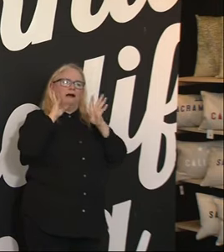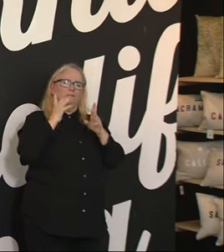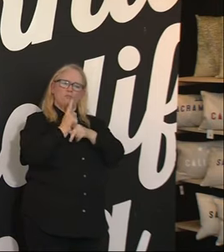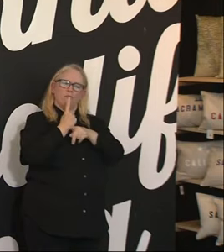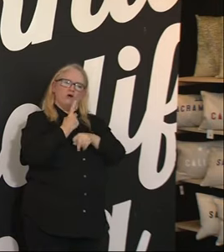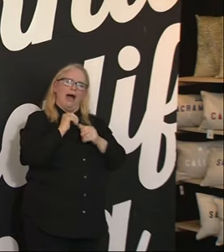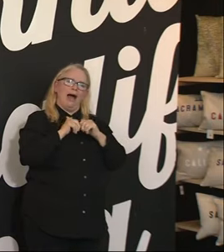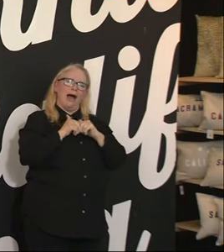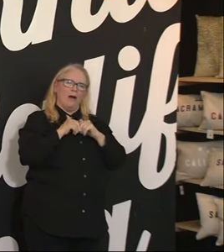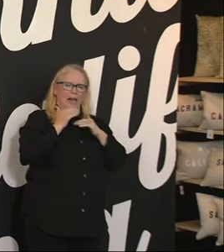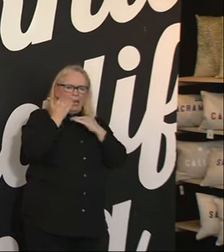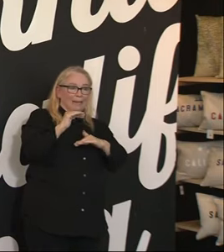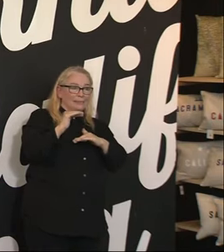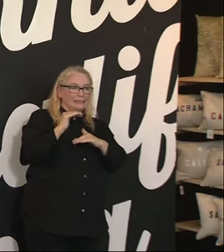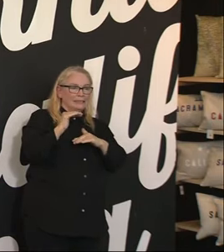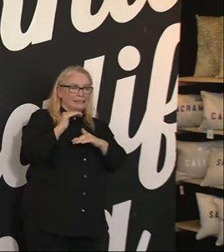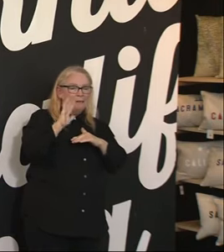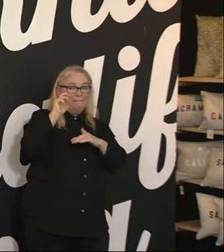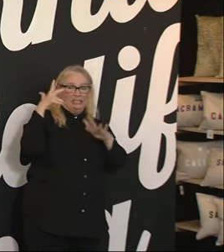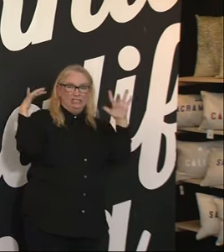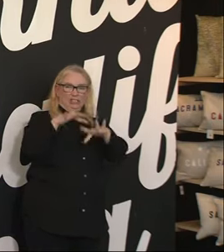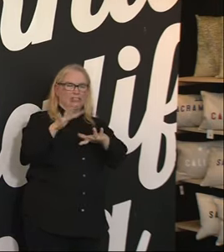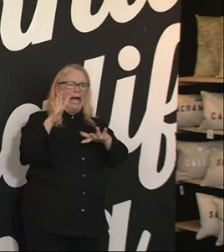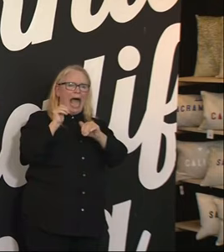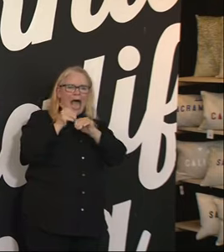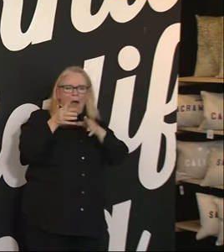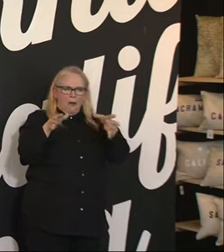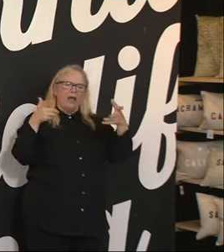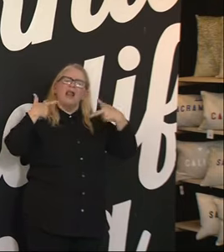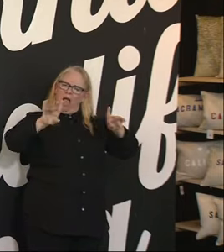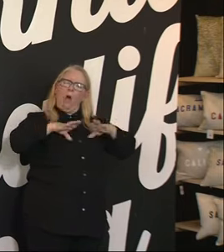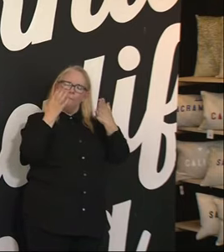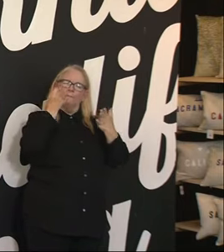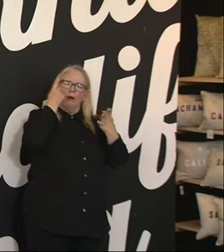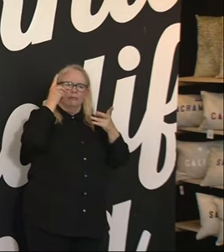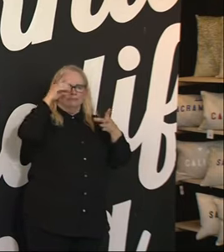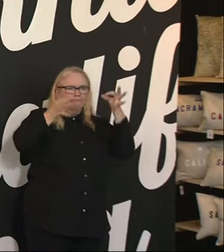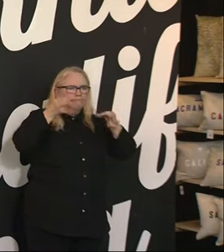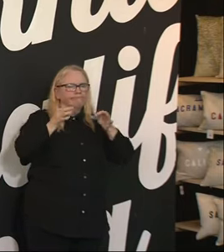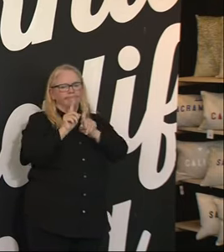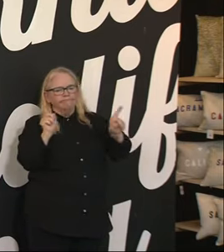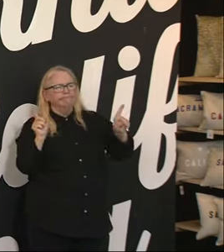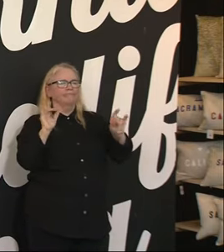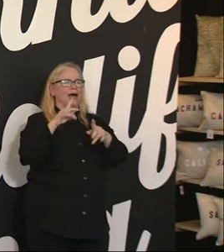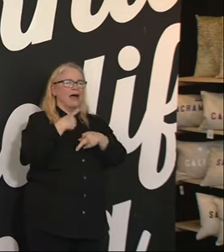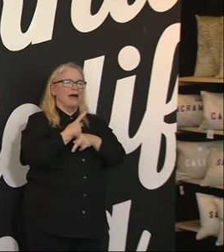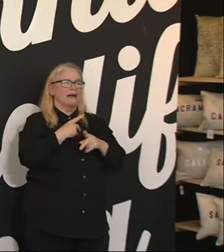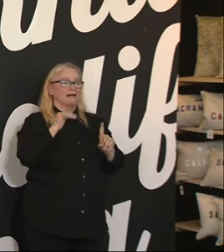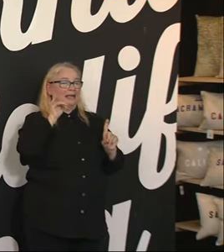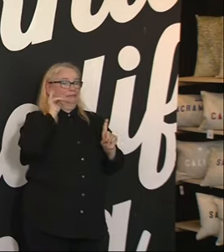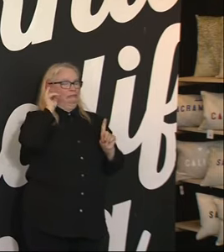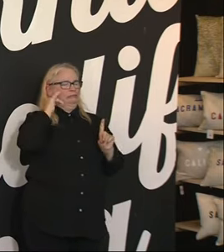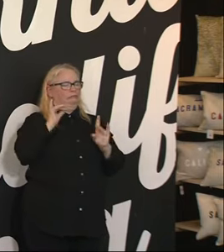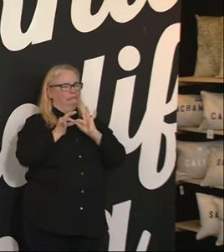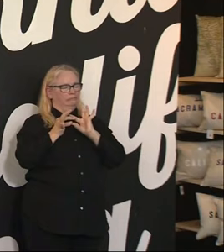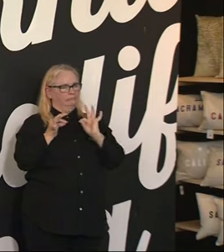beach access, but to be able to open up those beaches for access. We announced those yesterday. The good news is just a few hours ago, we were